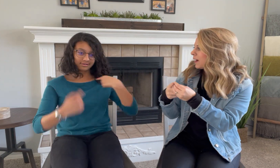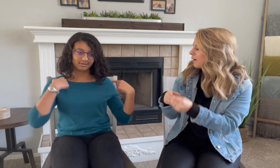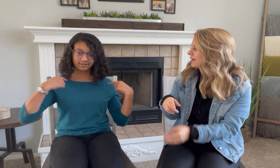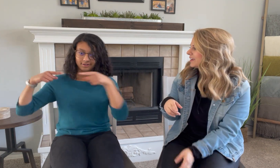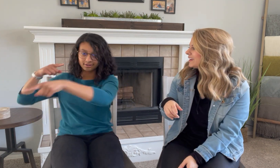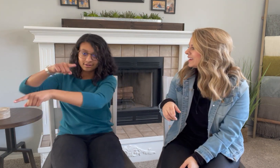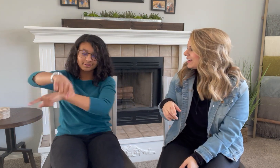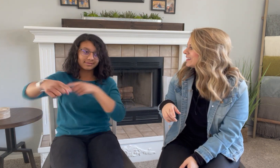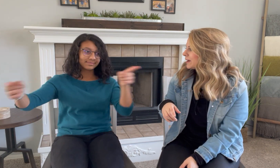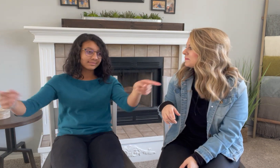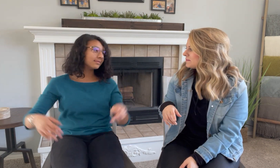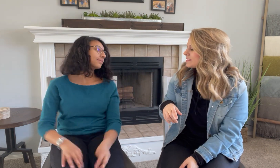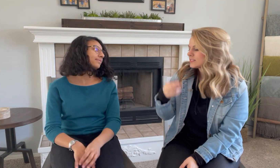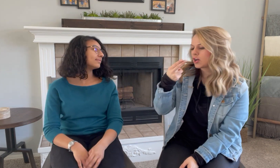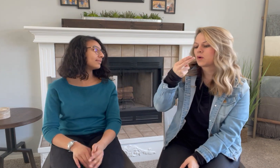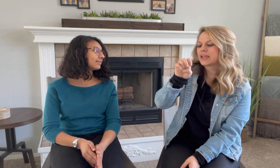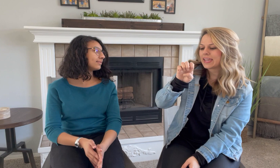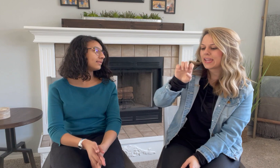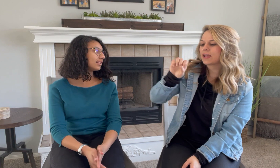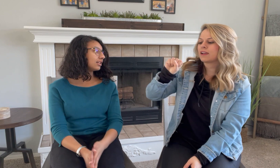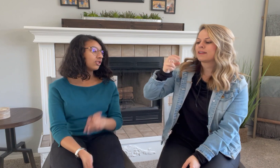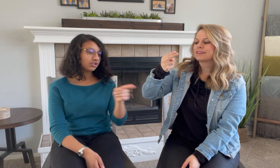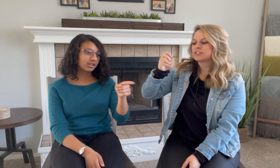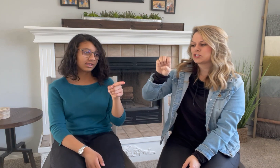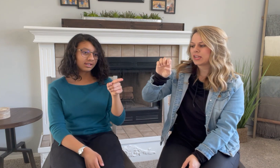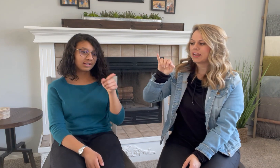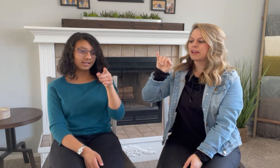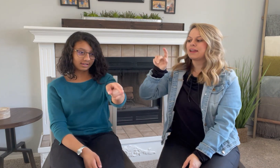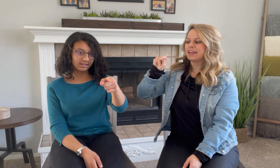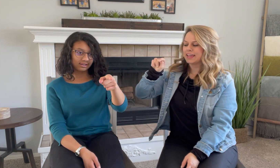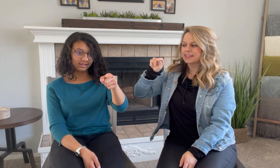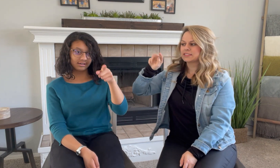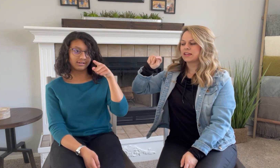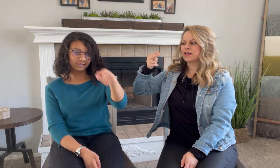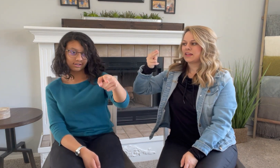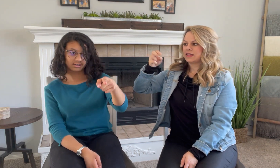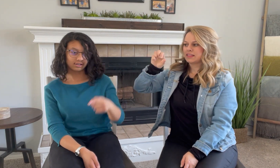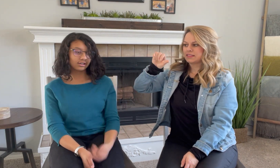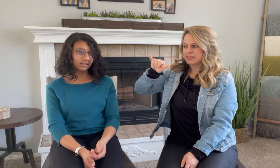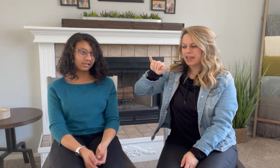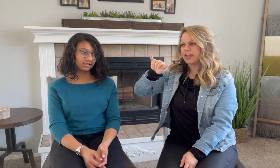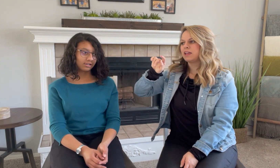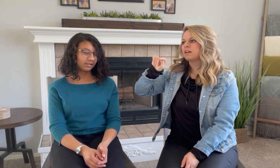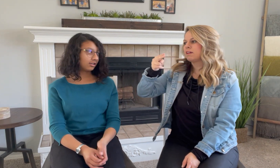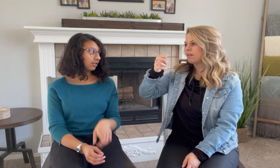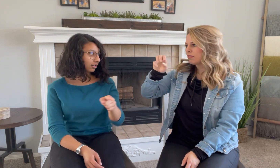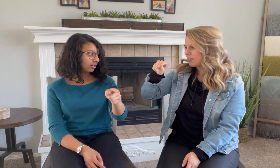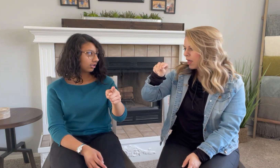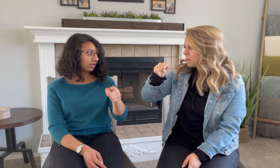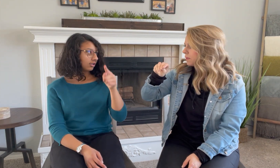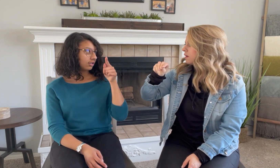about. Yep, so he, she, it, they, them,